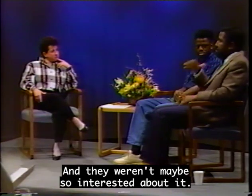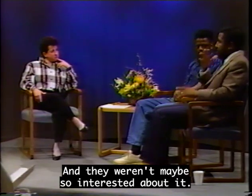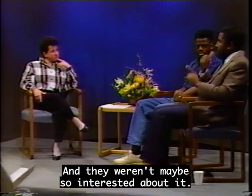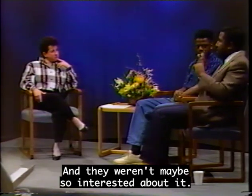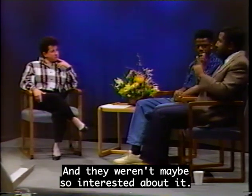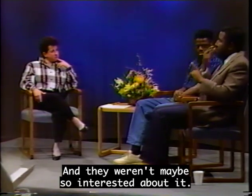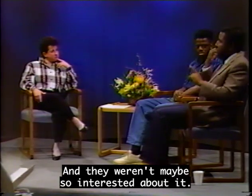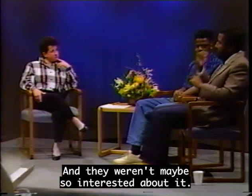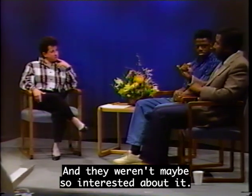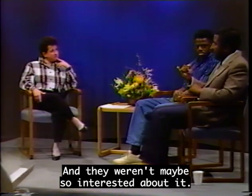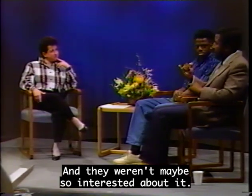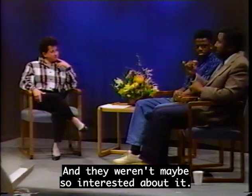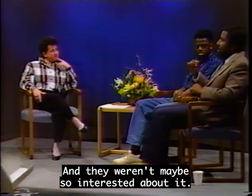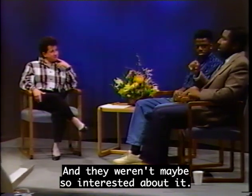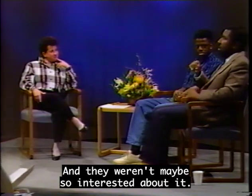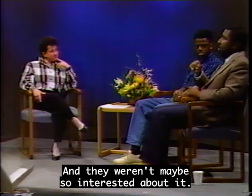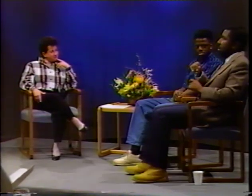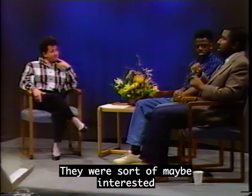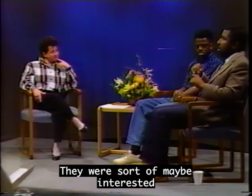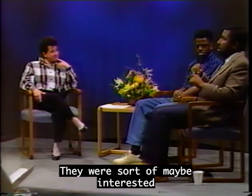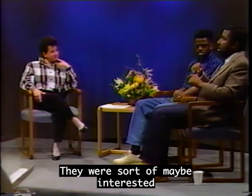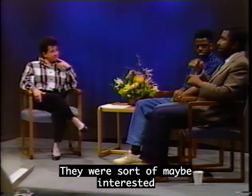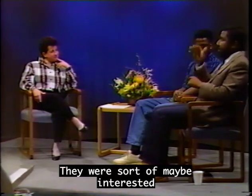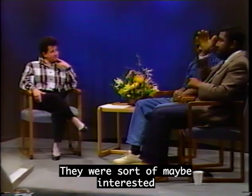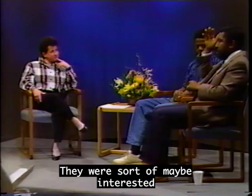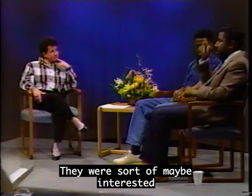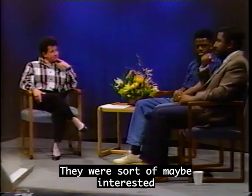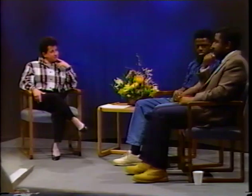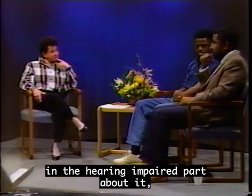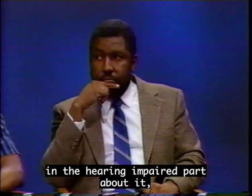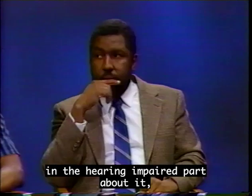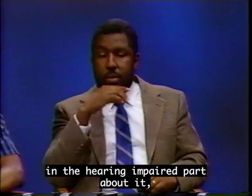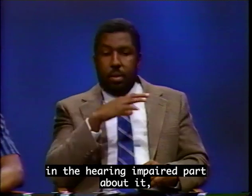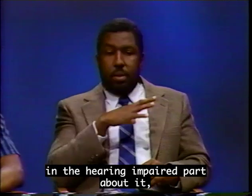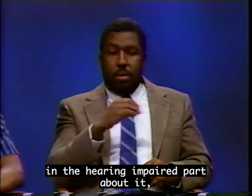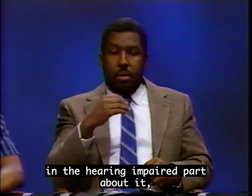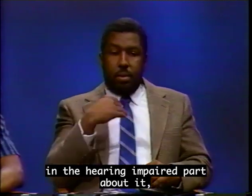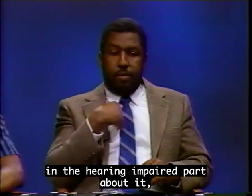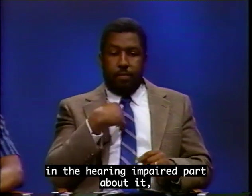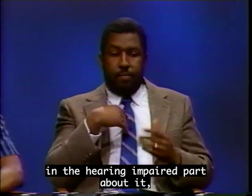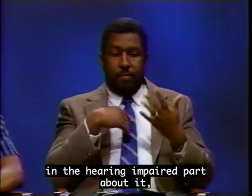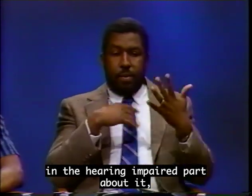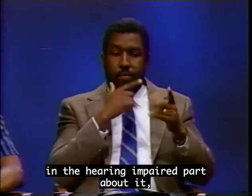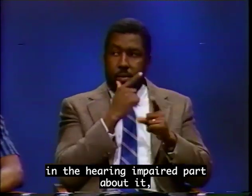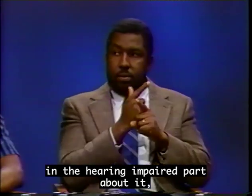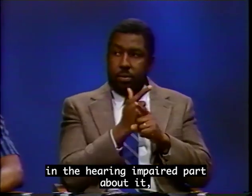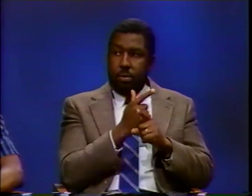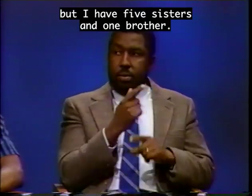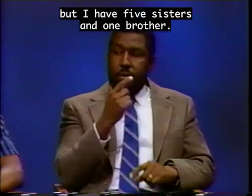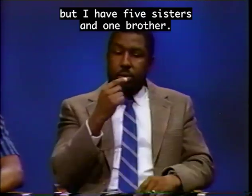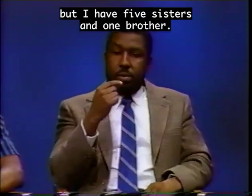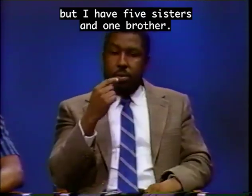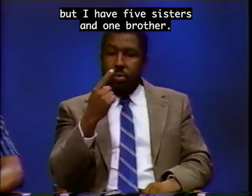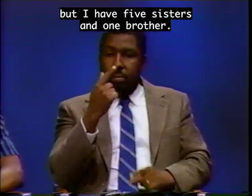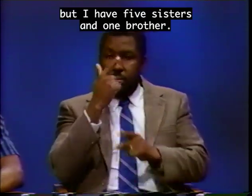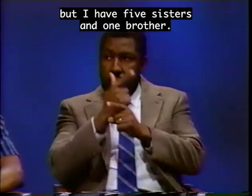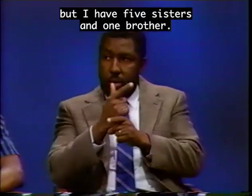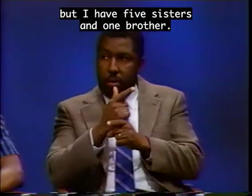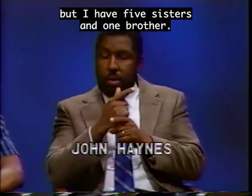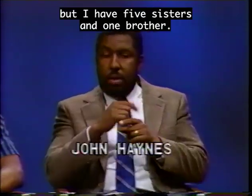And they weren't maybe so interested about it. They were sort of maybe interested in the hearing impaired part about it, but I have 5